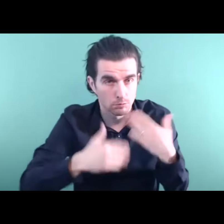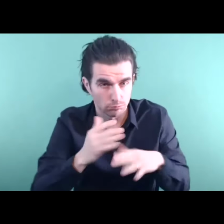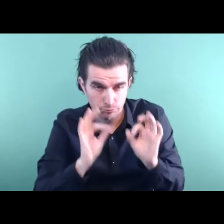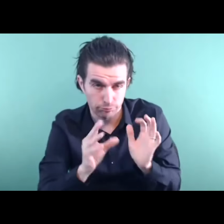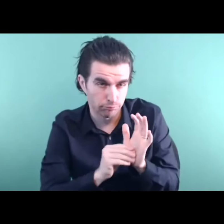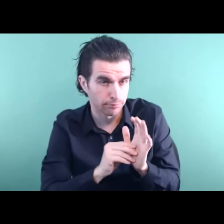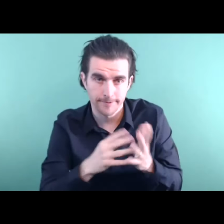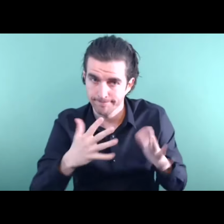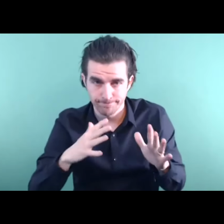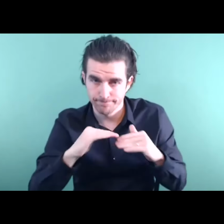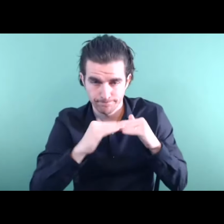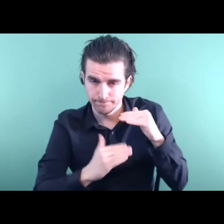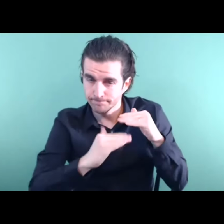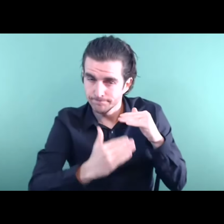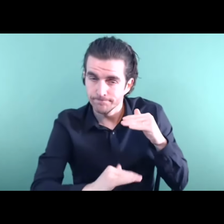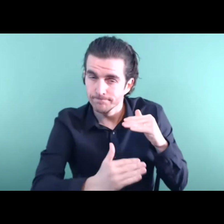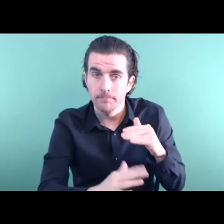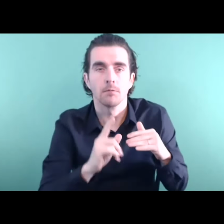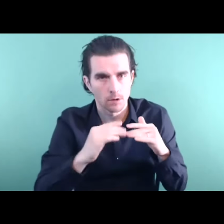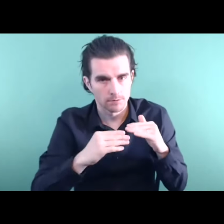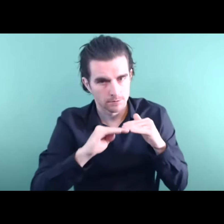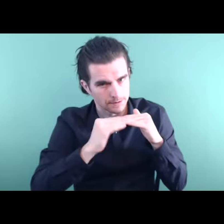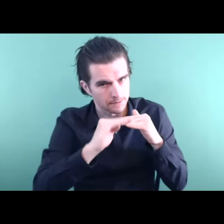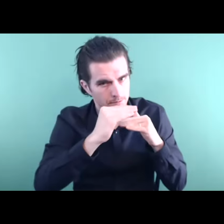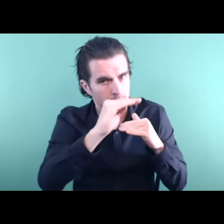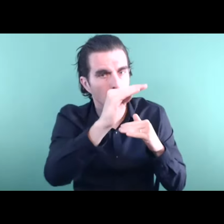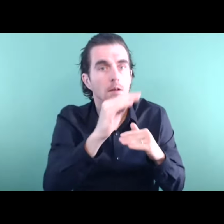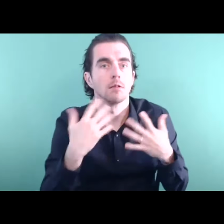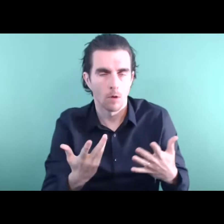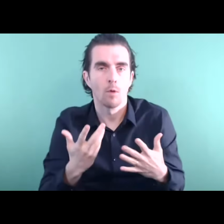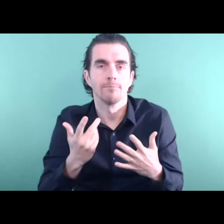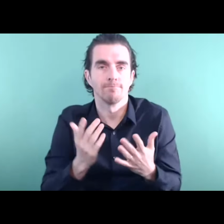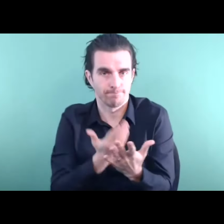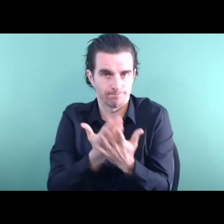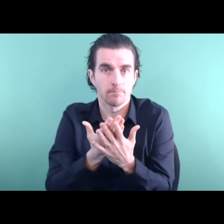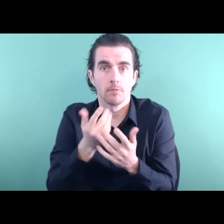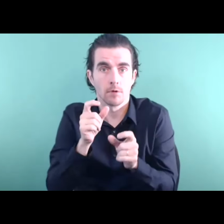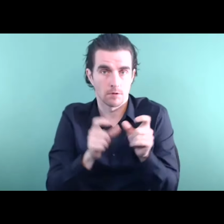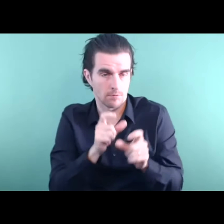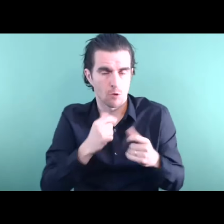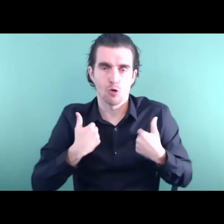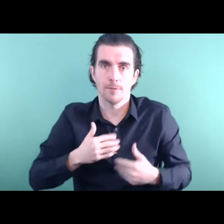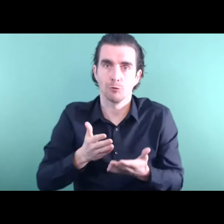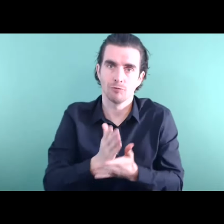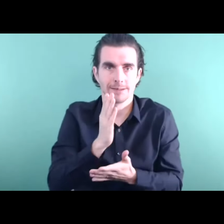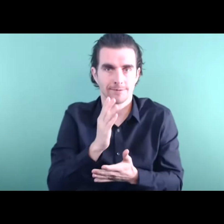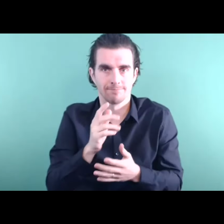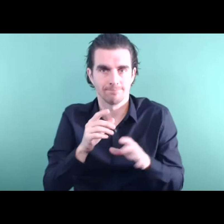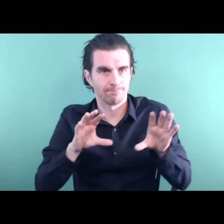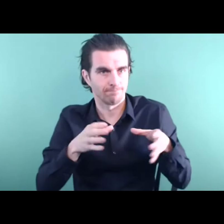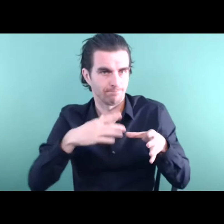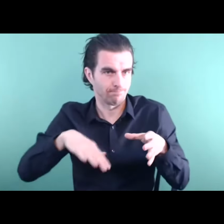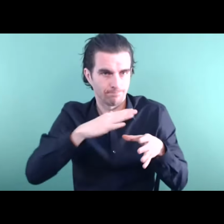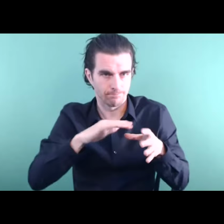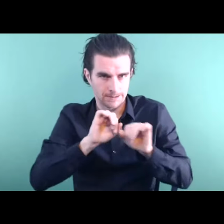legal commitments put forward by the UNCRPD on us, on the Commission, we have the EU legislation. For example,